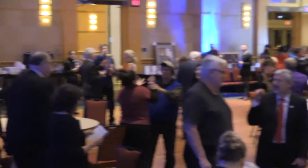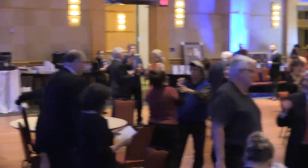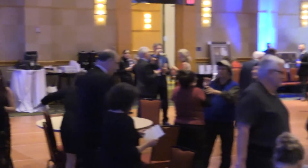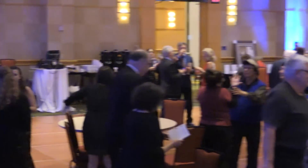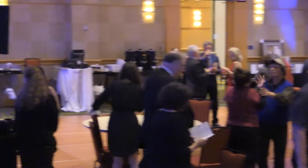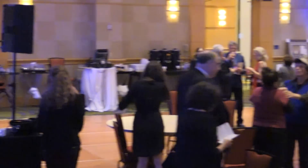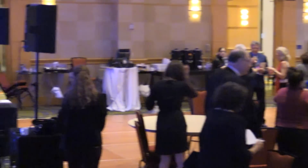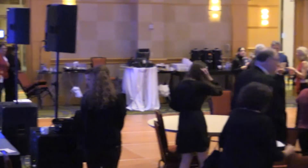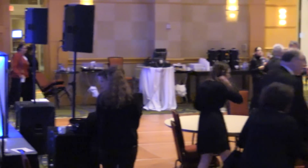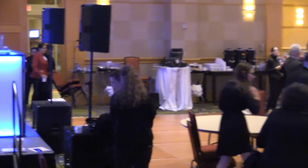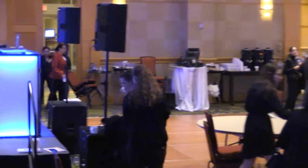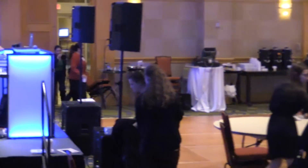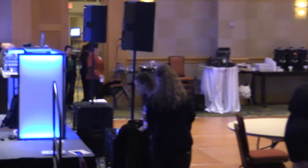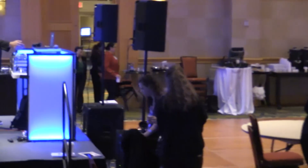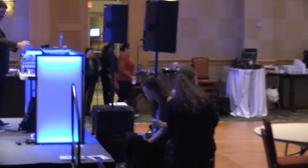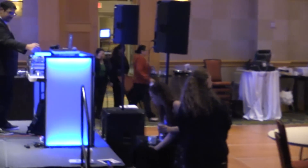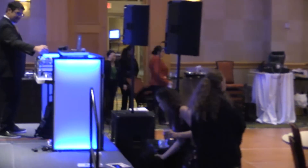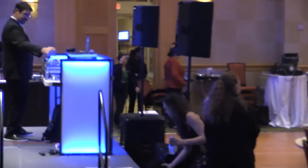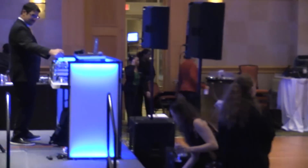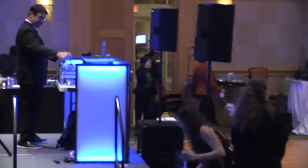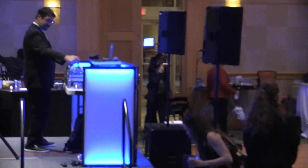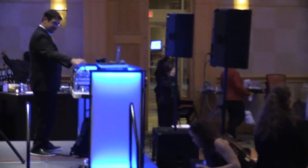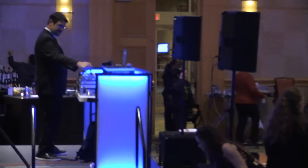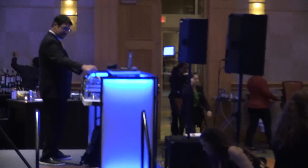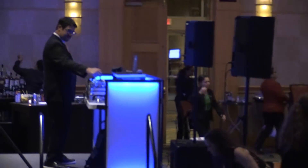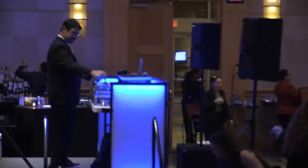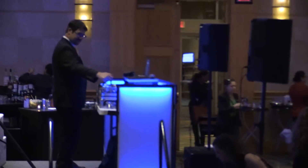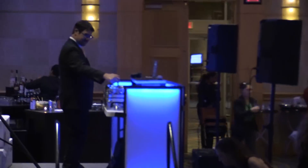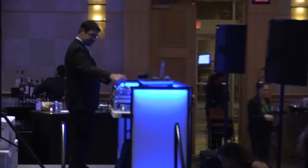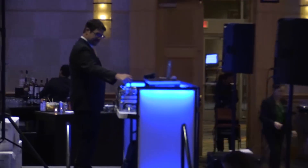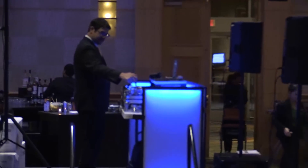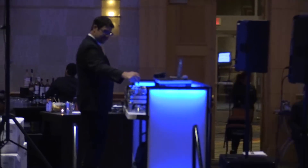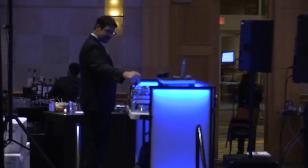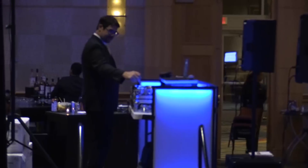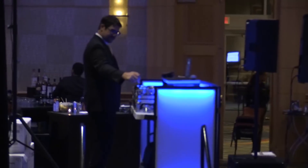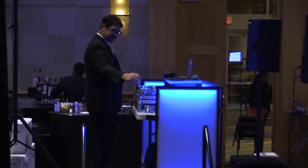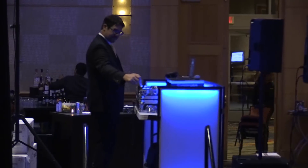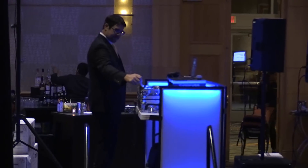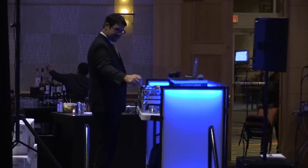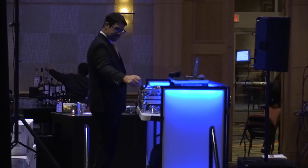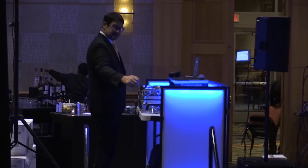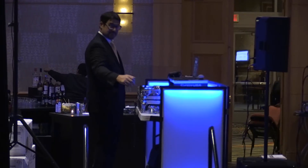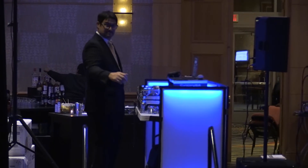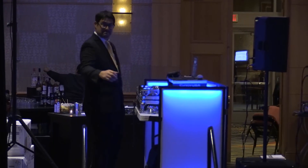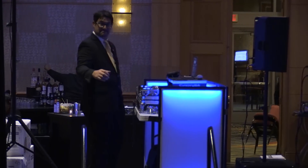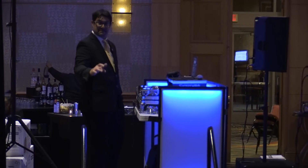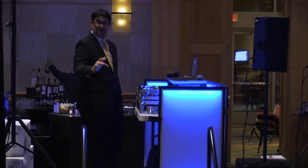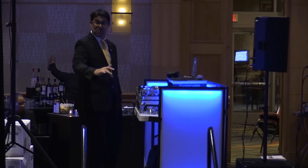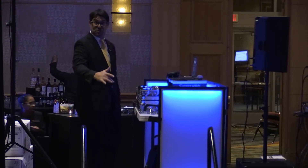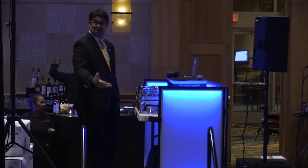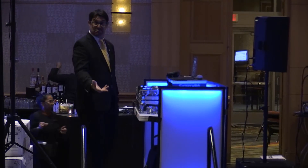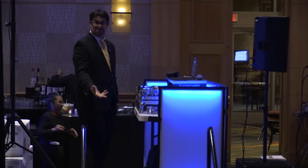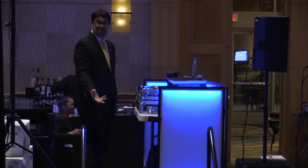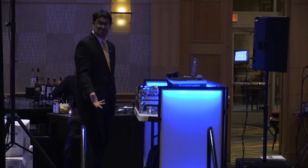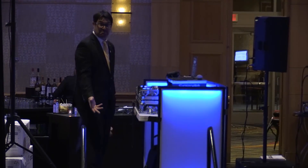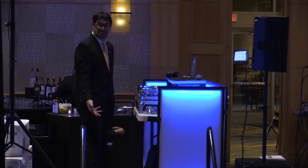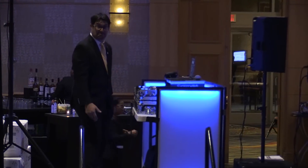Thank you, interpreters, Mark, Susan, and the entire team